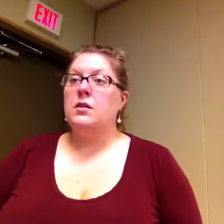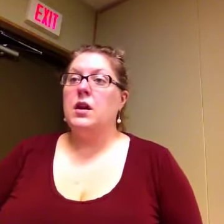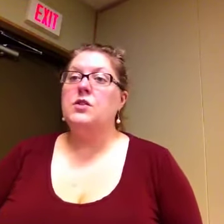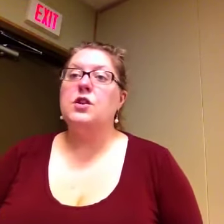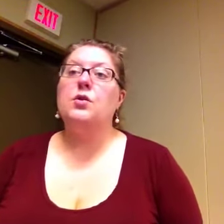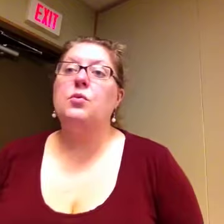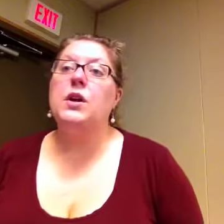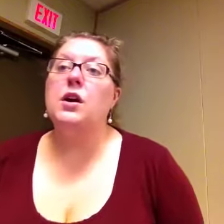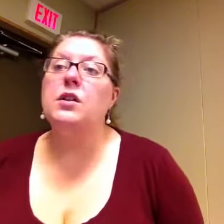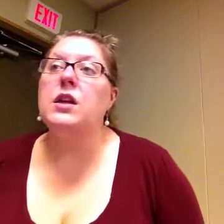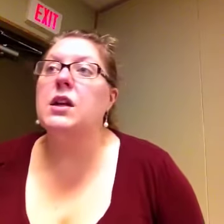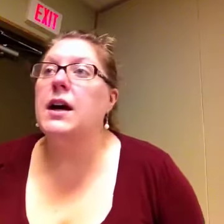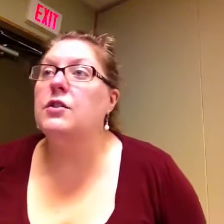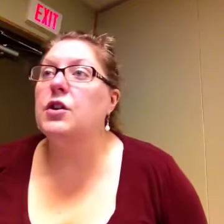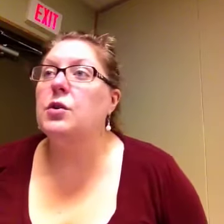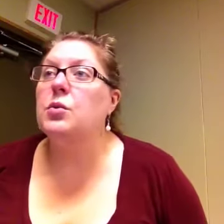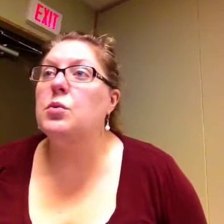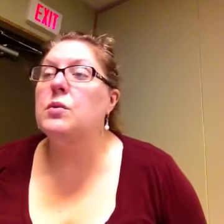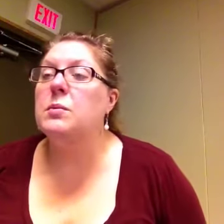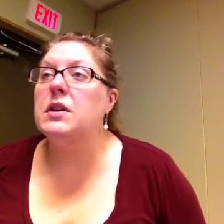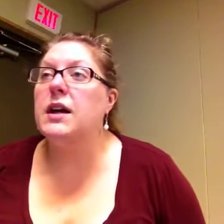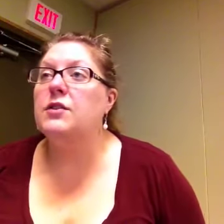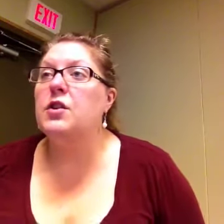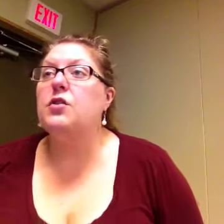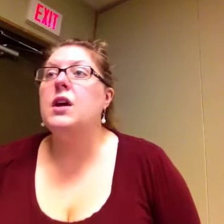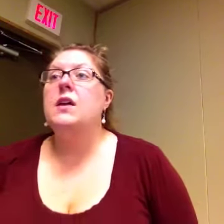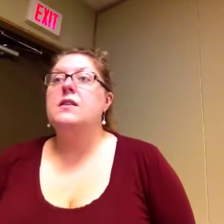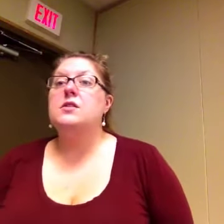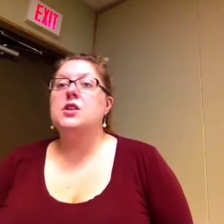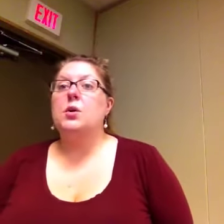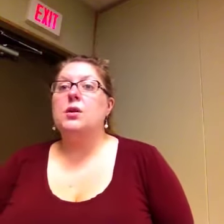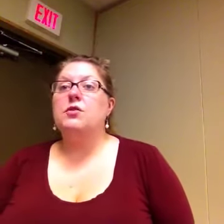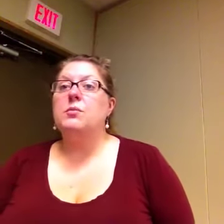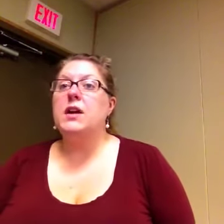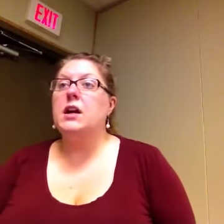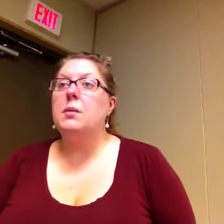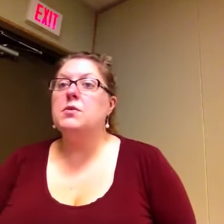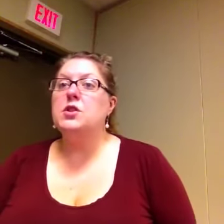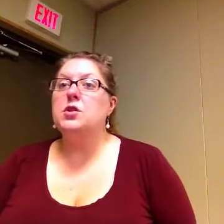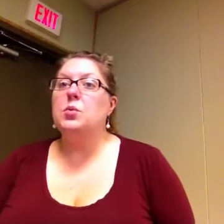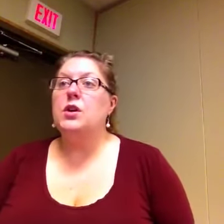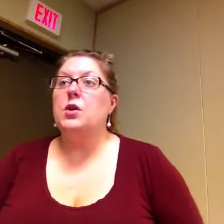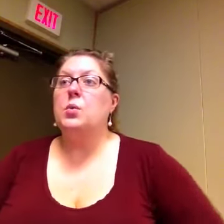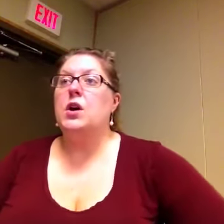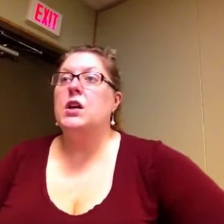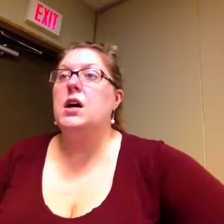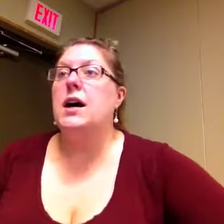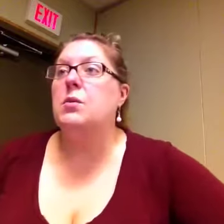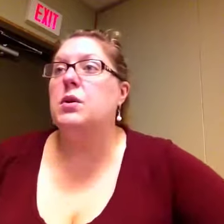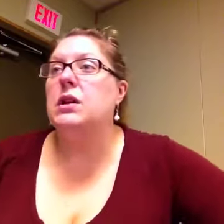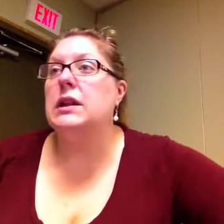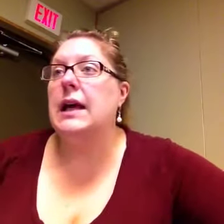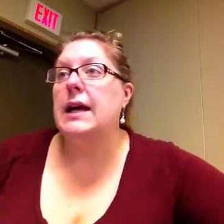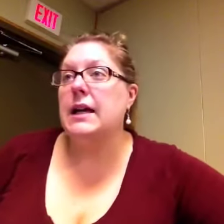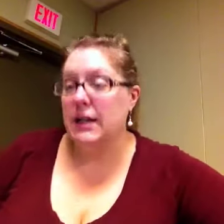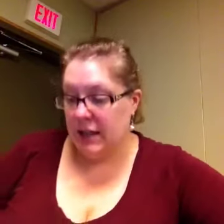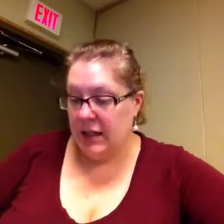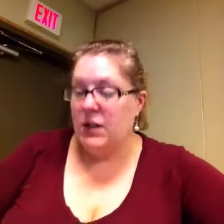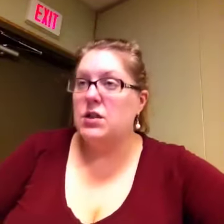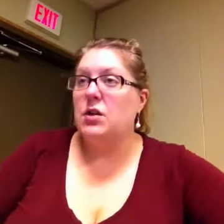And so if we are the alto, the middle altos, this is going from pick up to 101. I will lay. So this